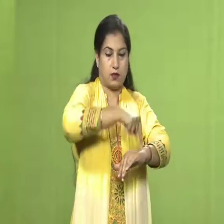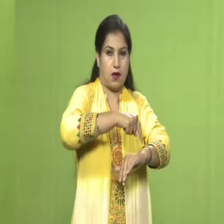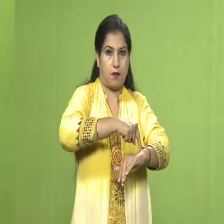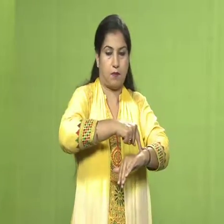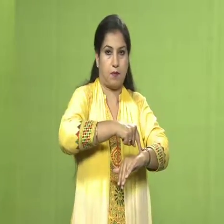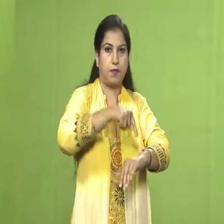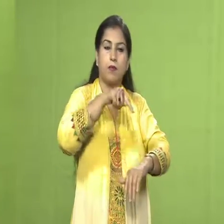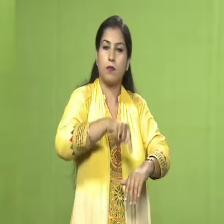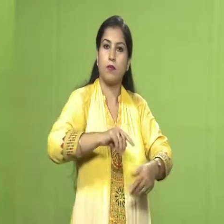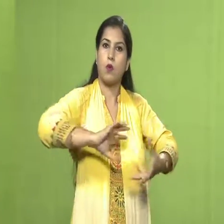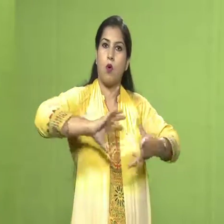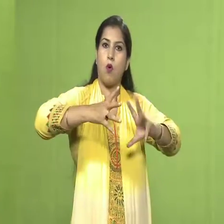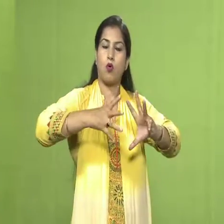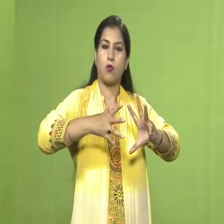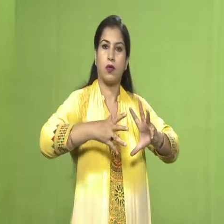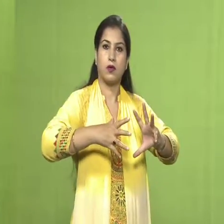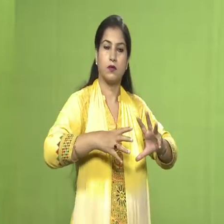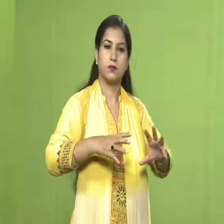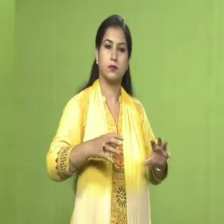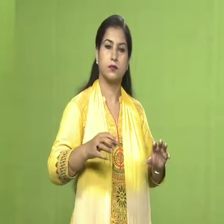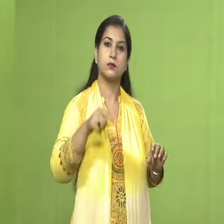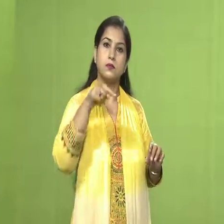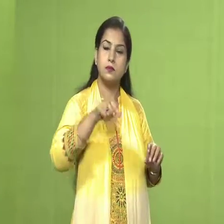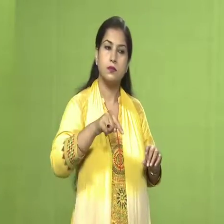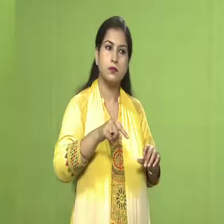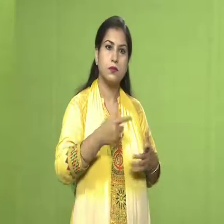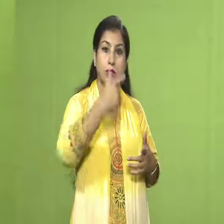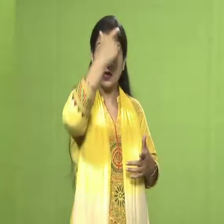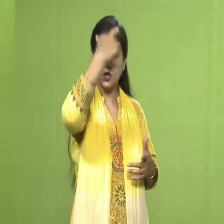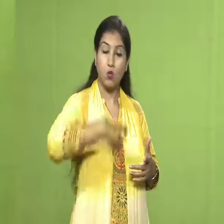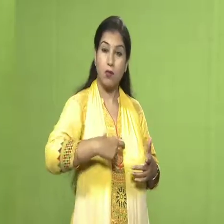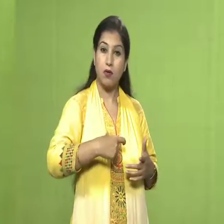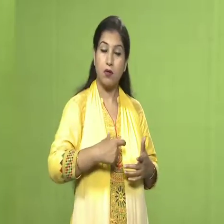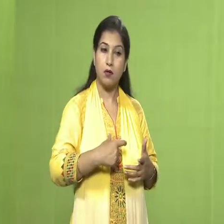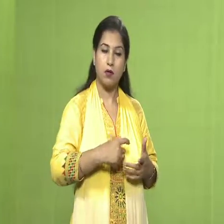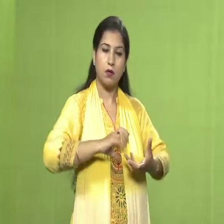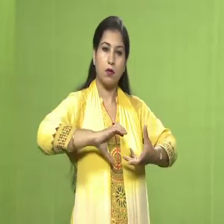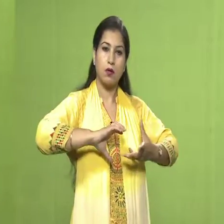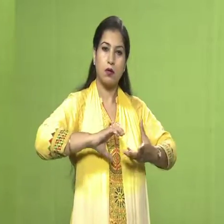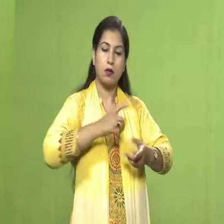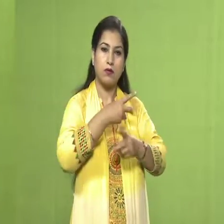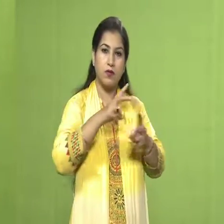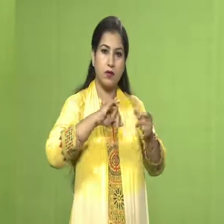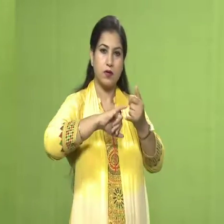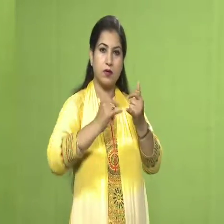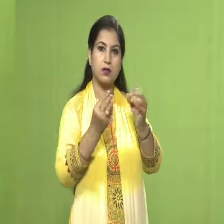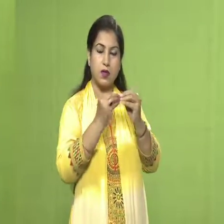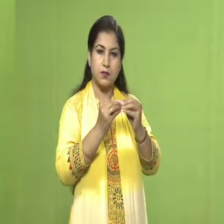it led to beginning of study of subjects related to human beings like arts,